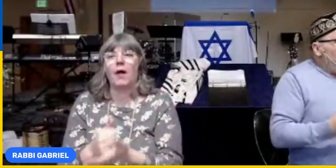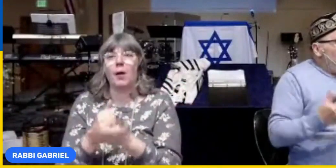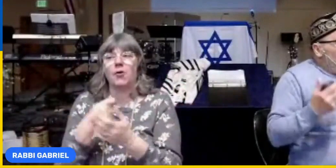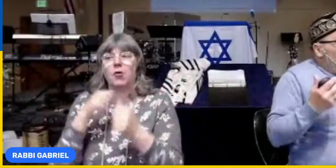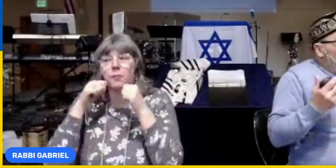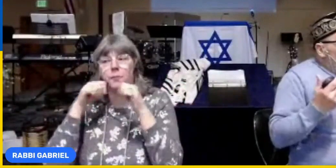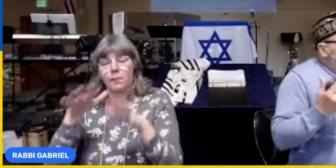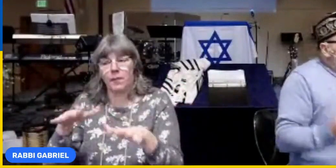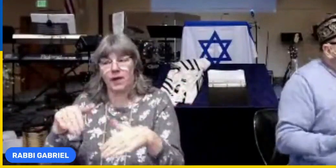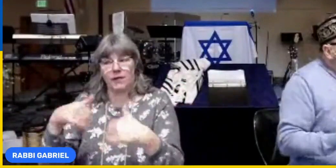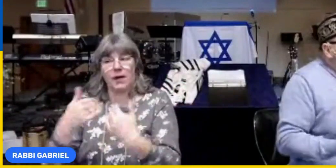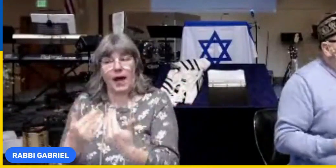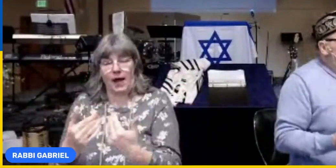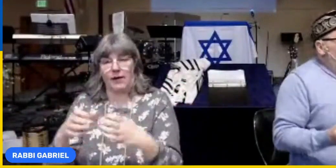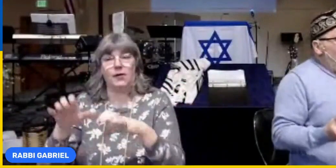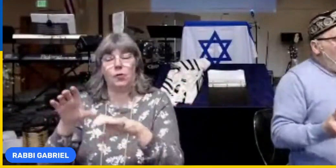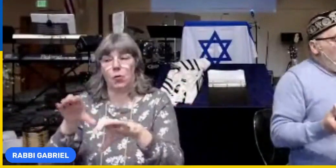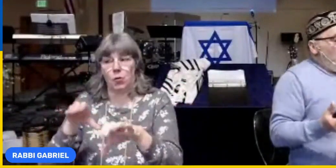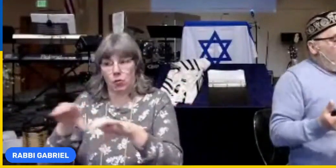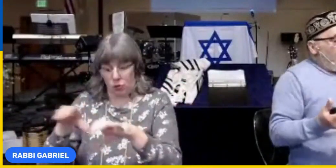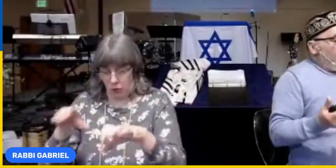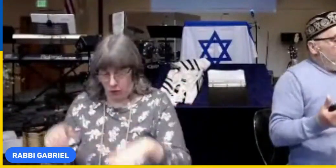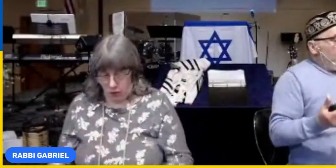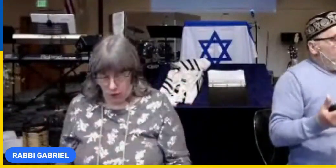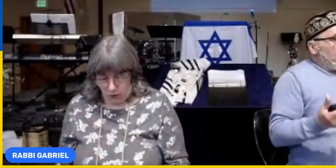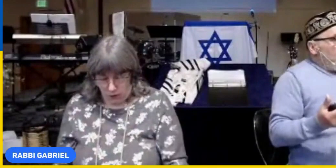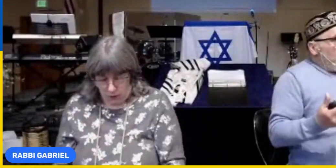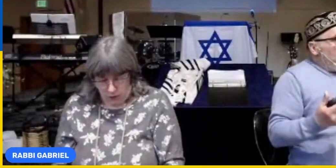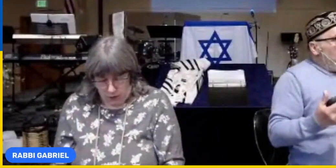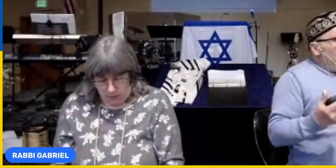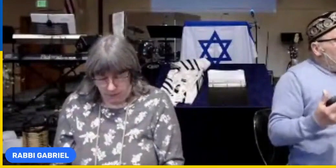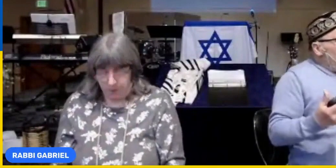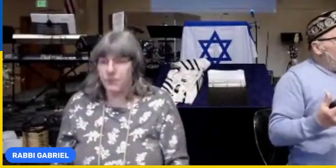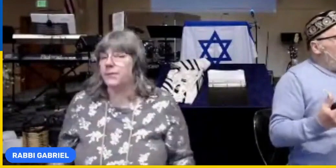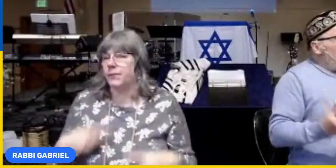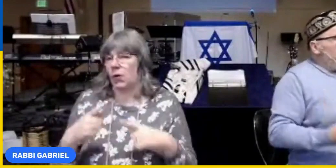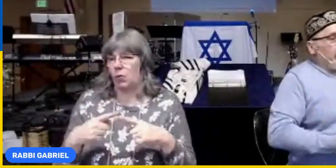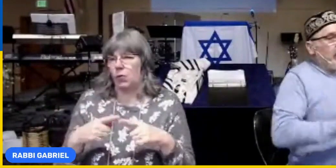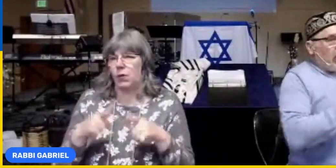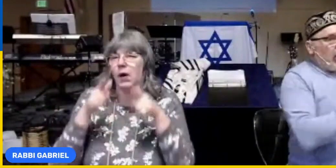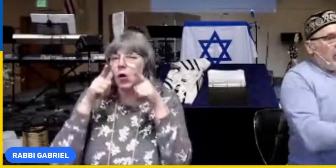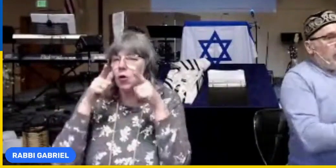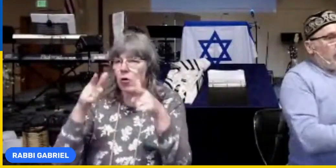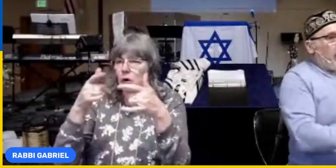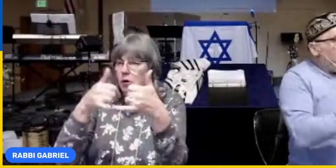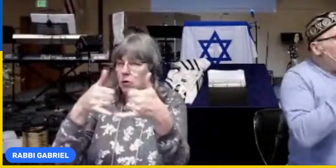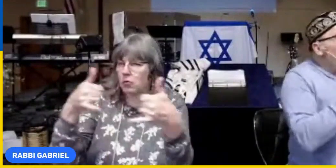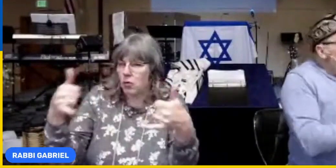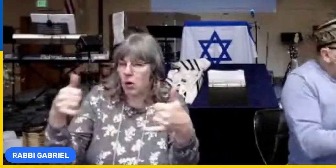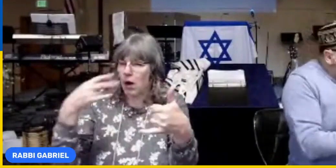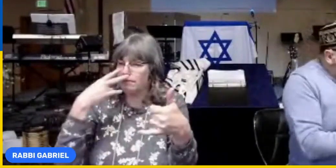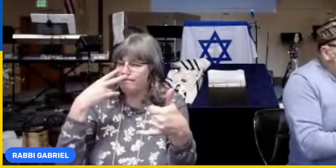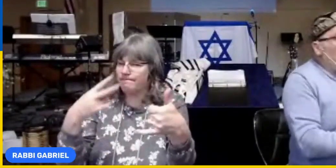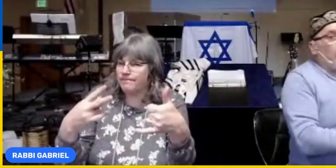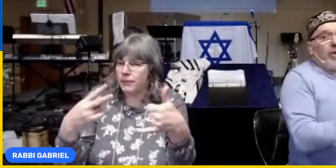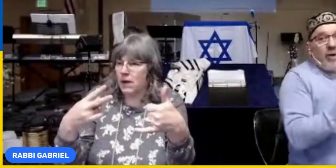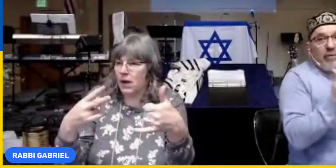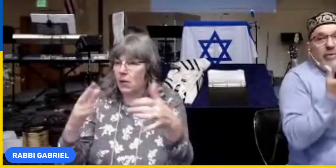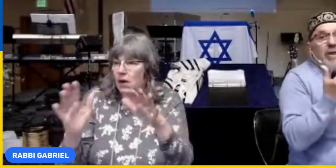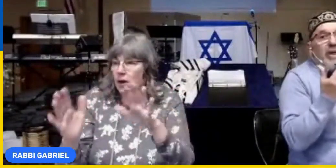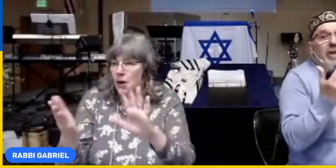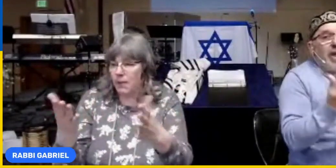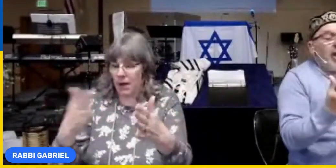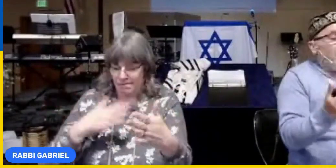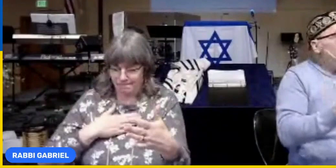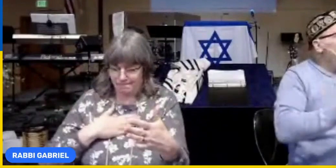So what this says is that when we look in the Torah, when we study the Torah, when we read the story,